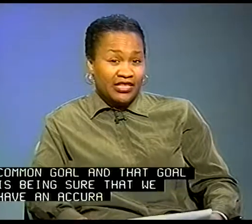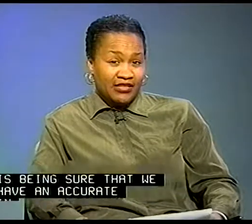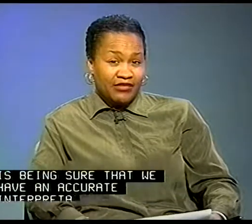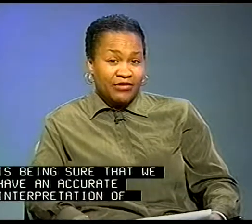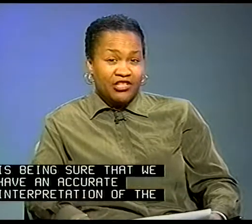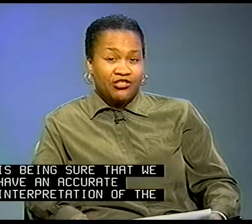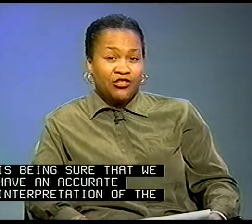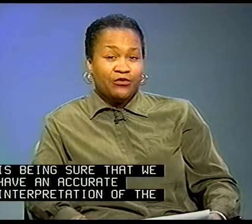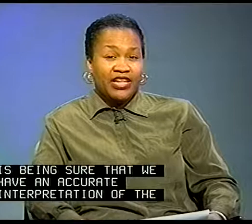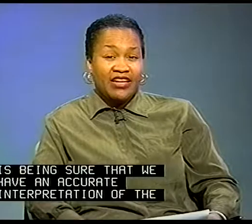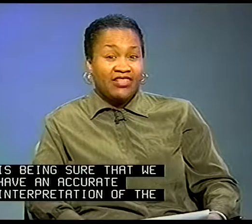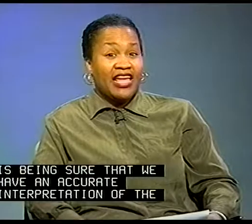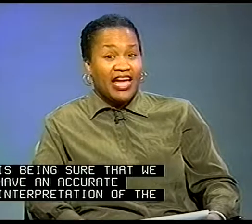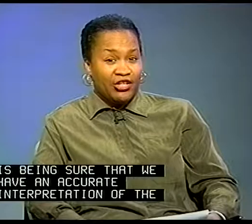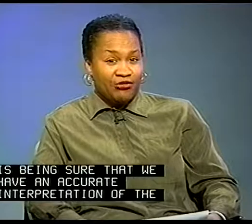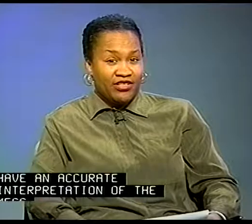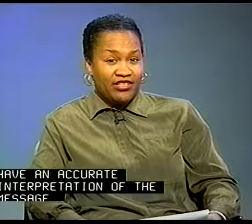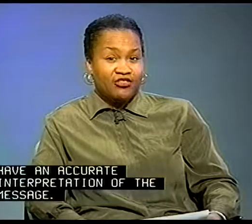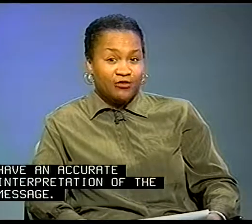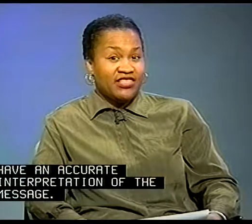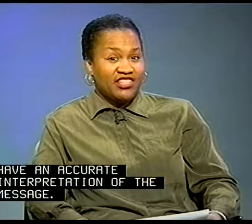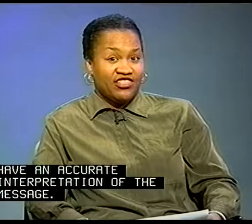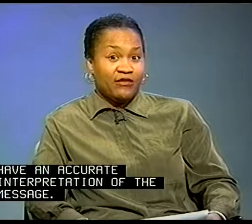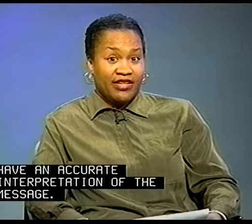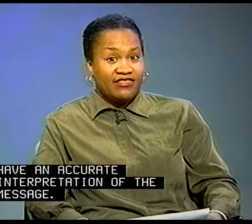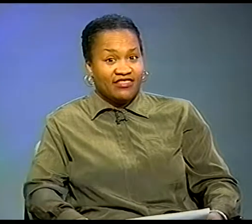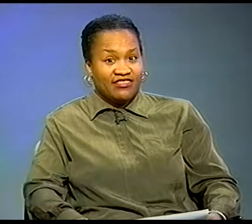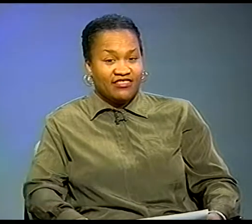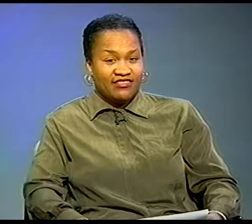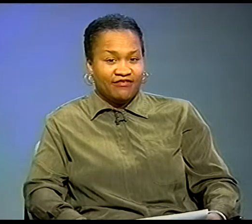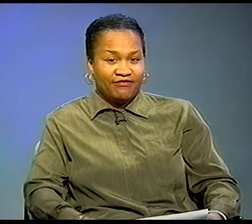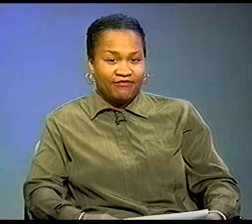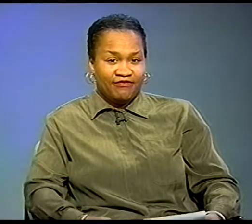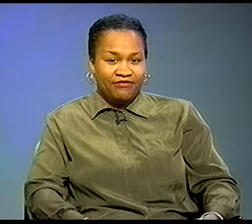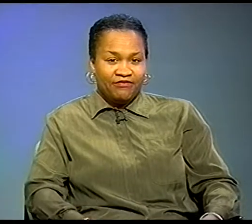is being sure that we have an accurate interpretation of the message.